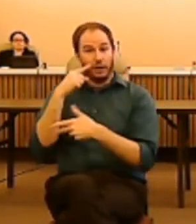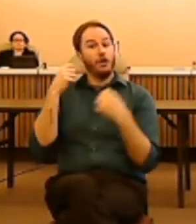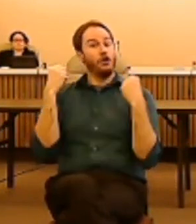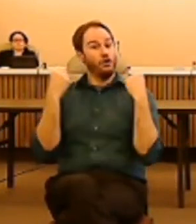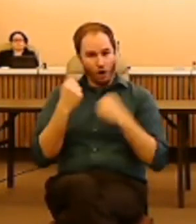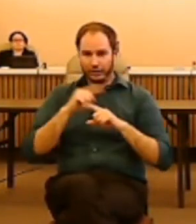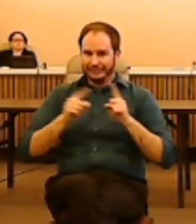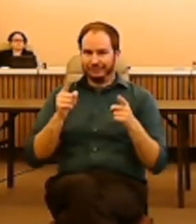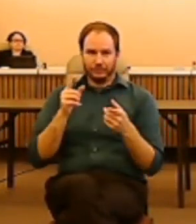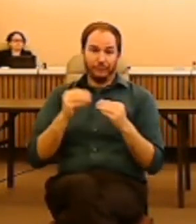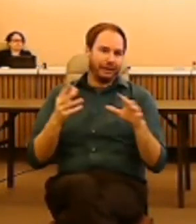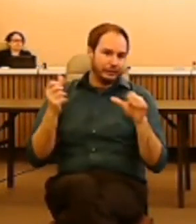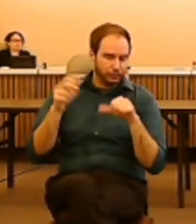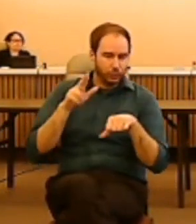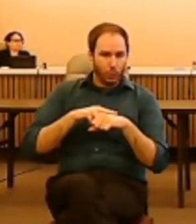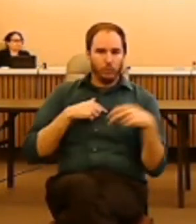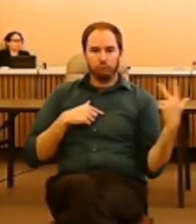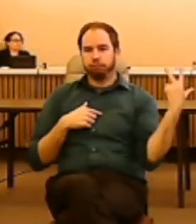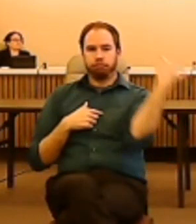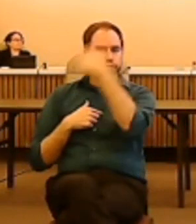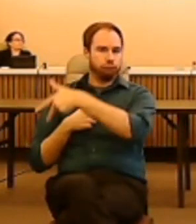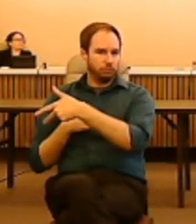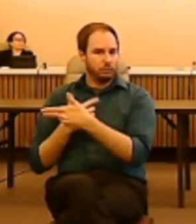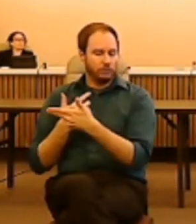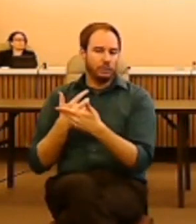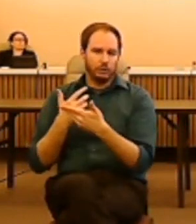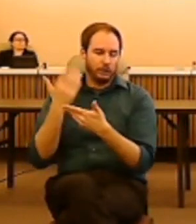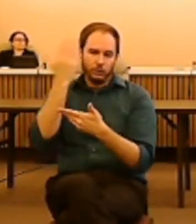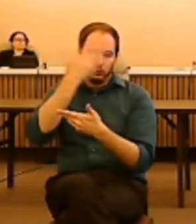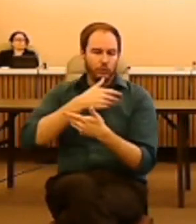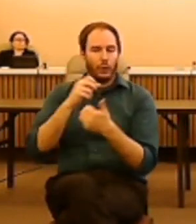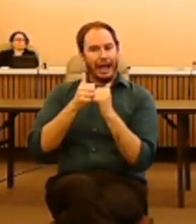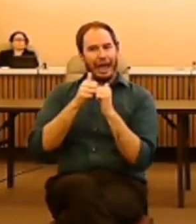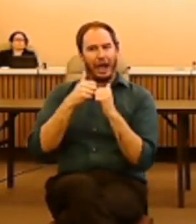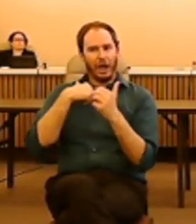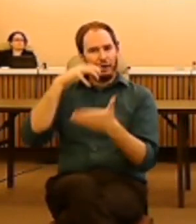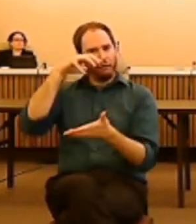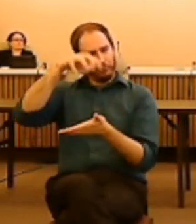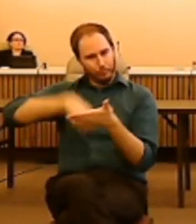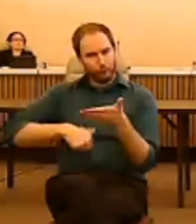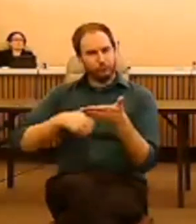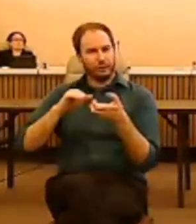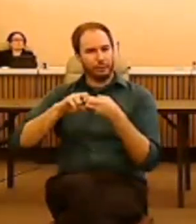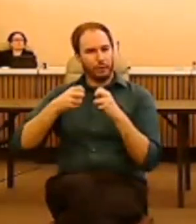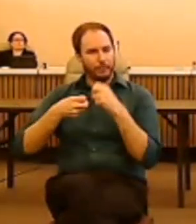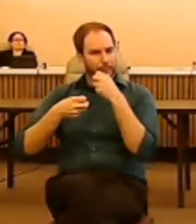So the problem is, how would you remove that